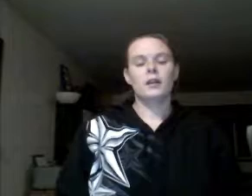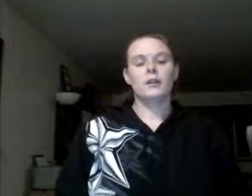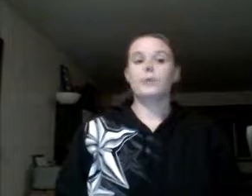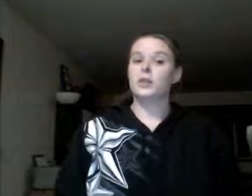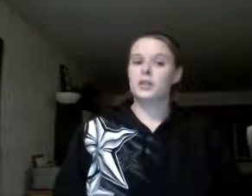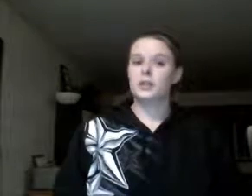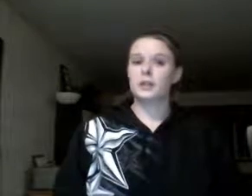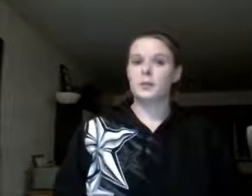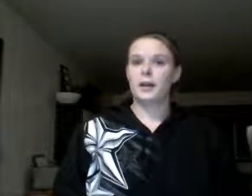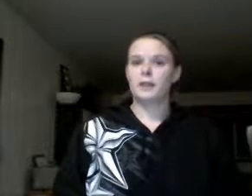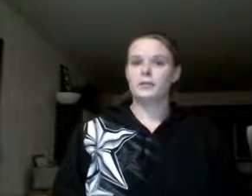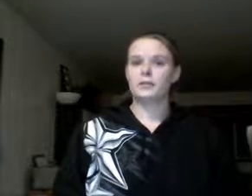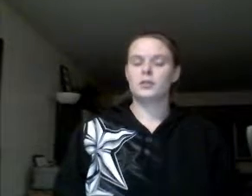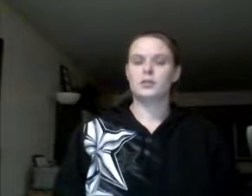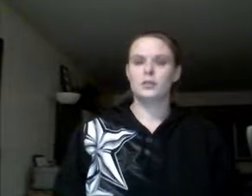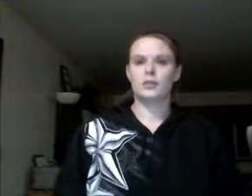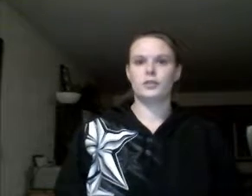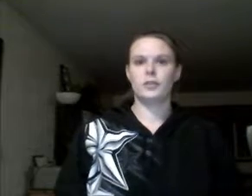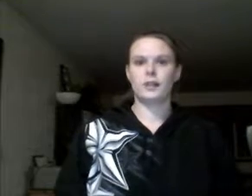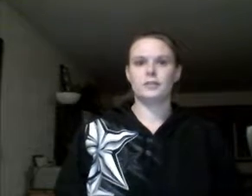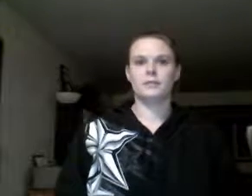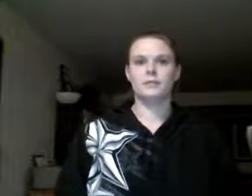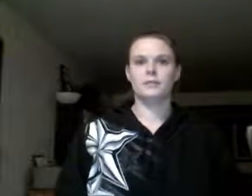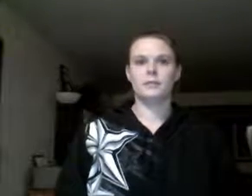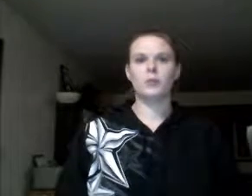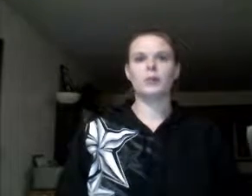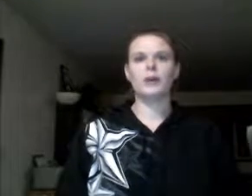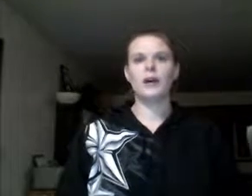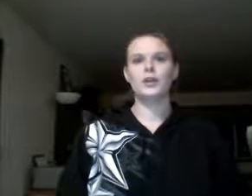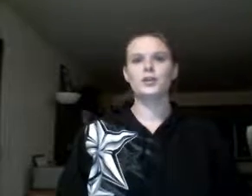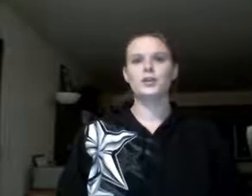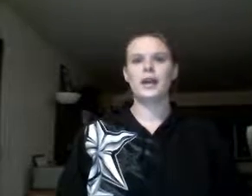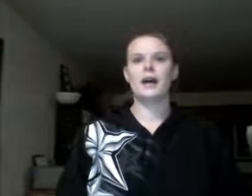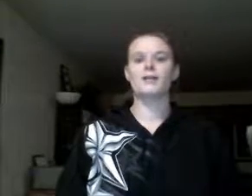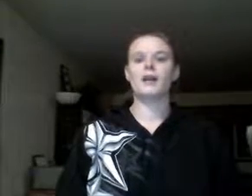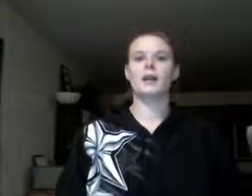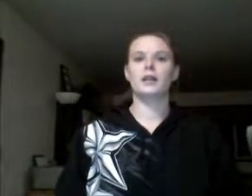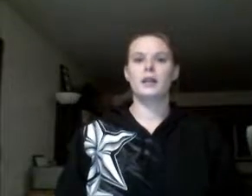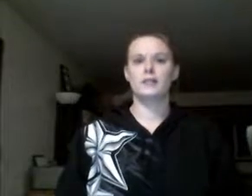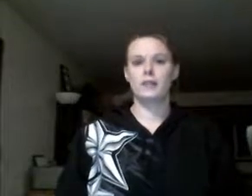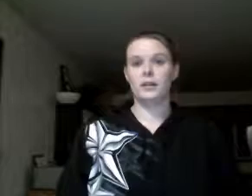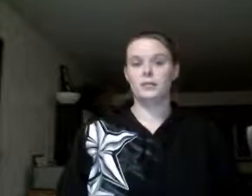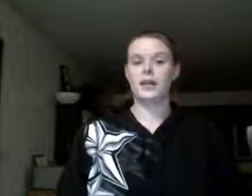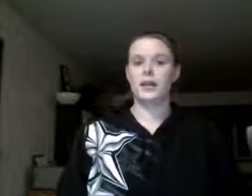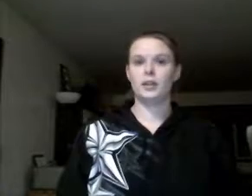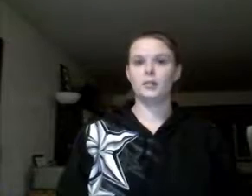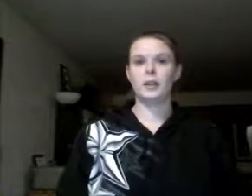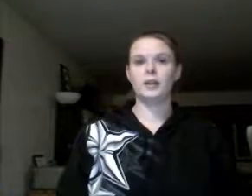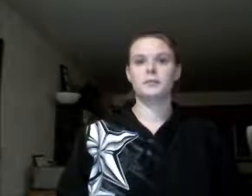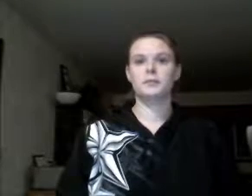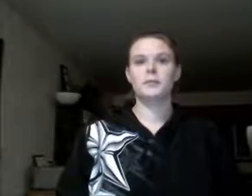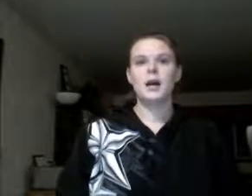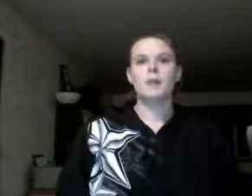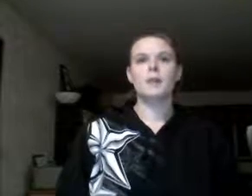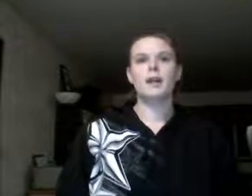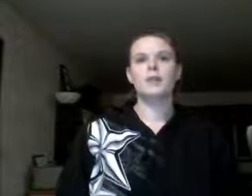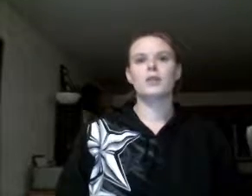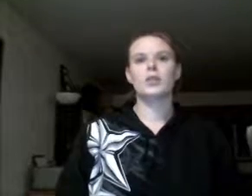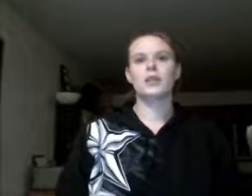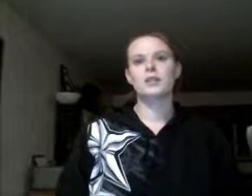which is another way to reduce your stress. It will allow you to have a lot of fun planning your wedding. By not rushing into